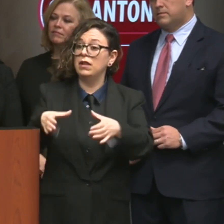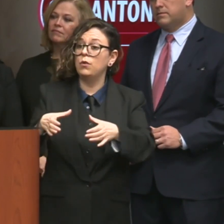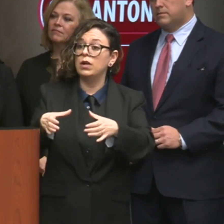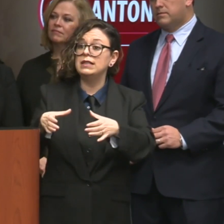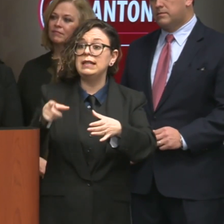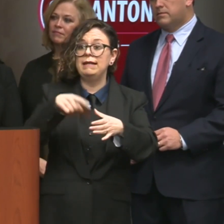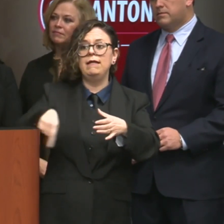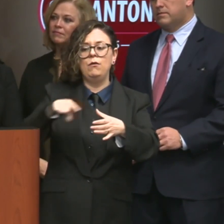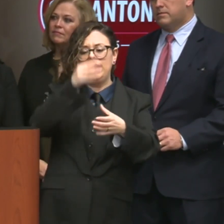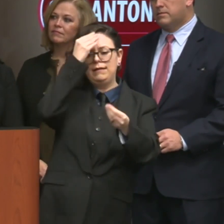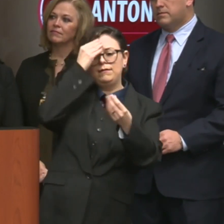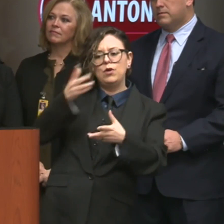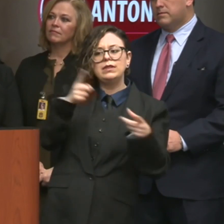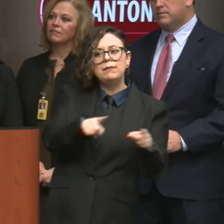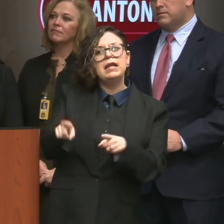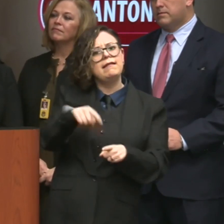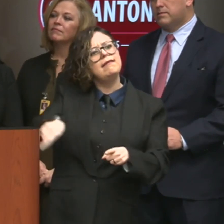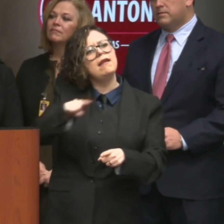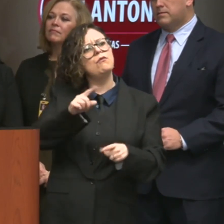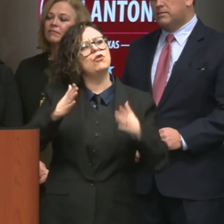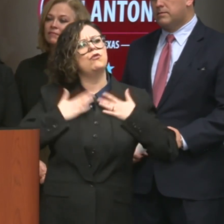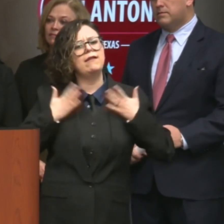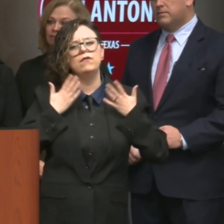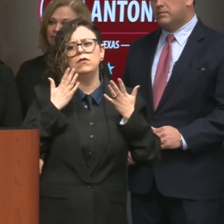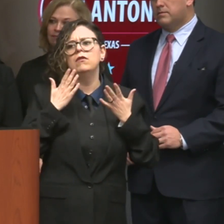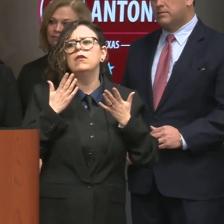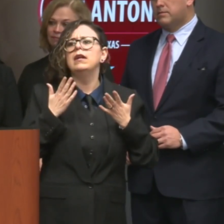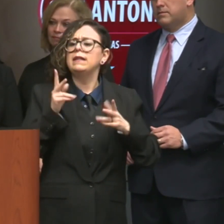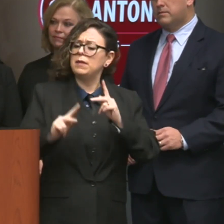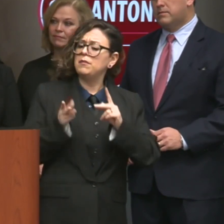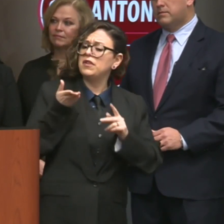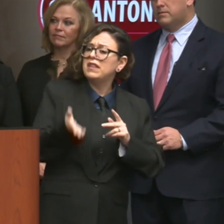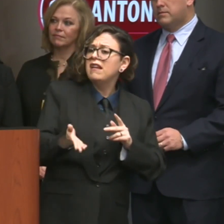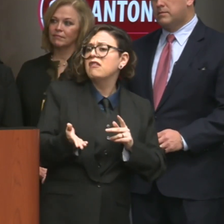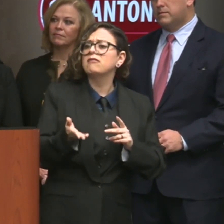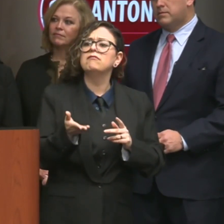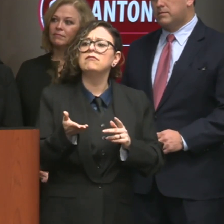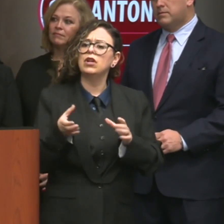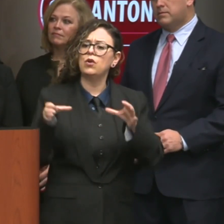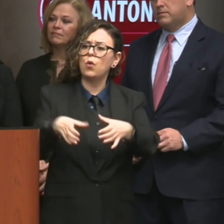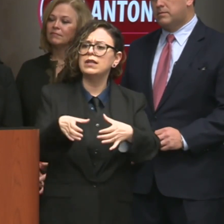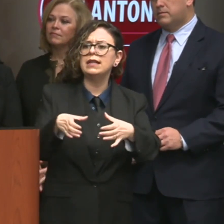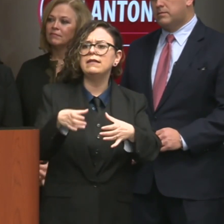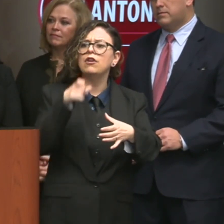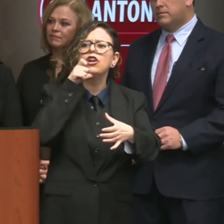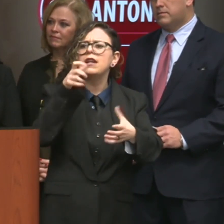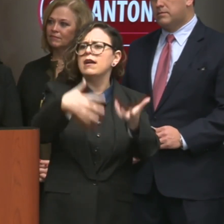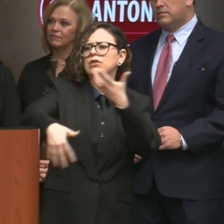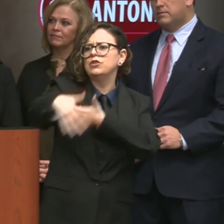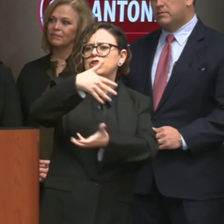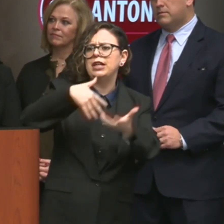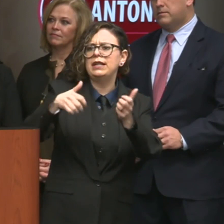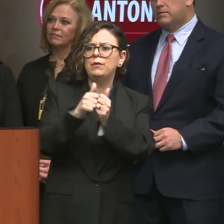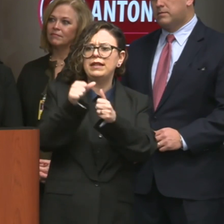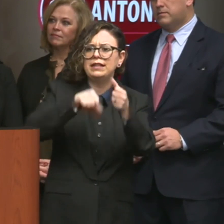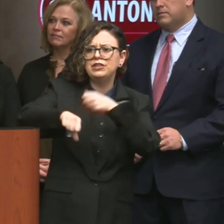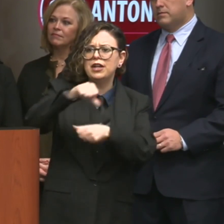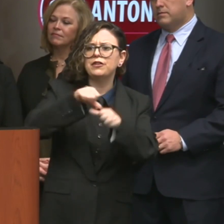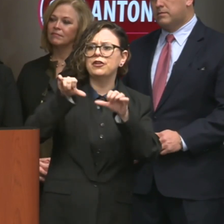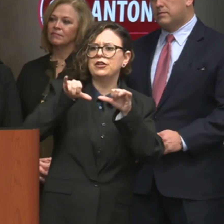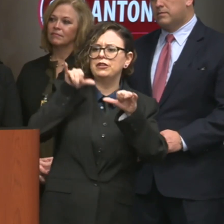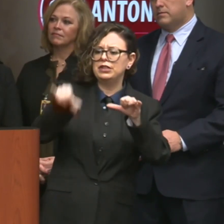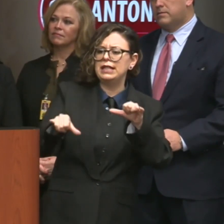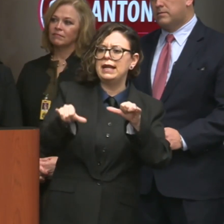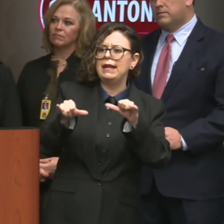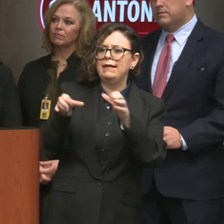get the information. For the most part, the people in quarantine are not doing much associating with each other. They're staying with their